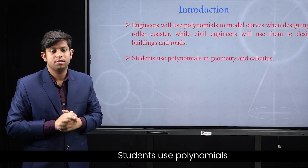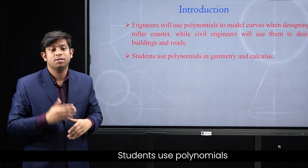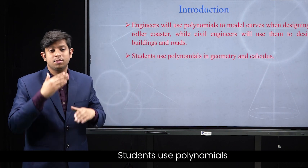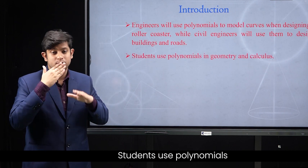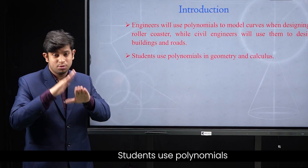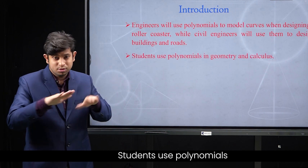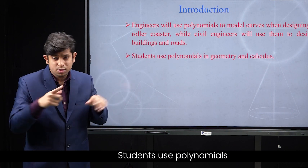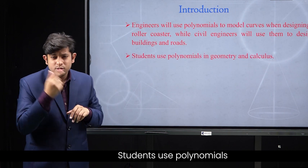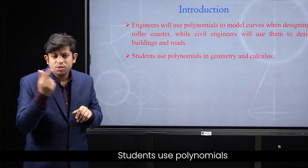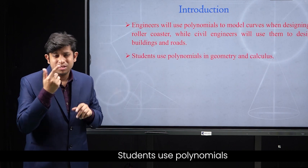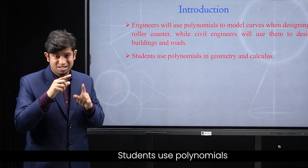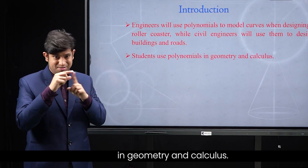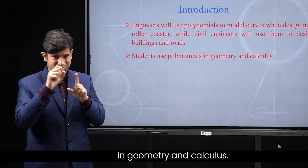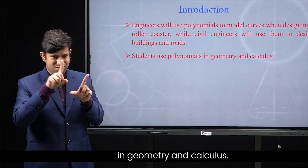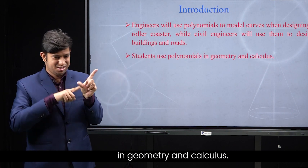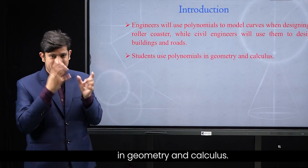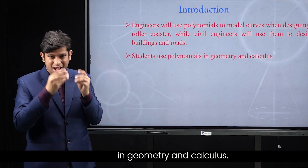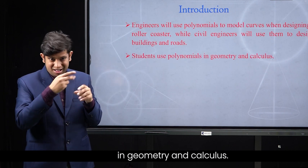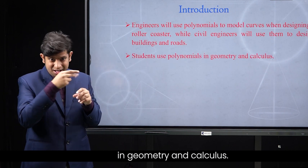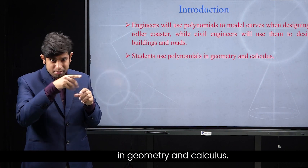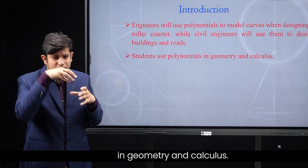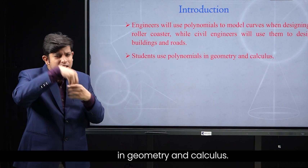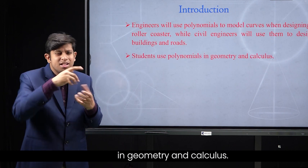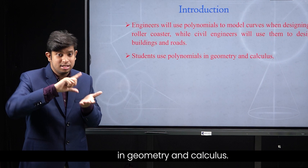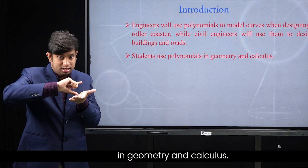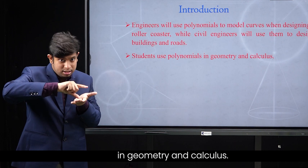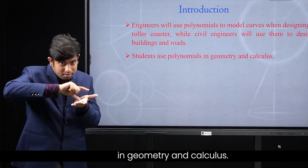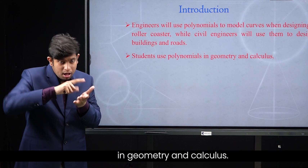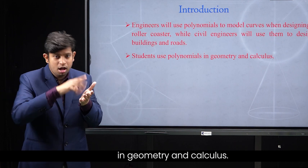Students use polynomials in geometry and calculus.